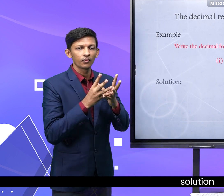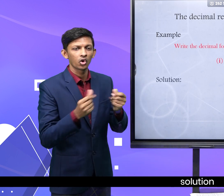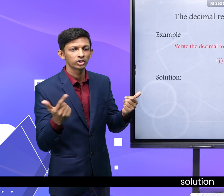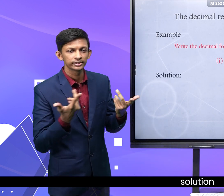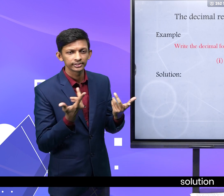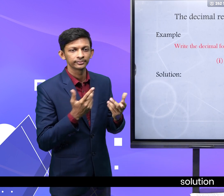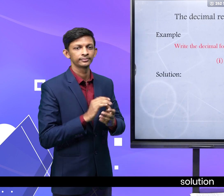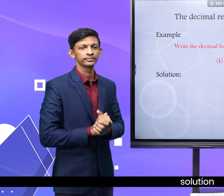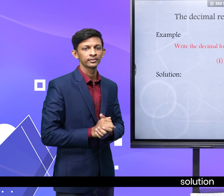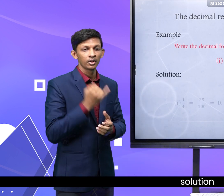Solution.